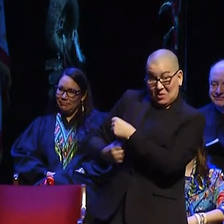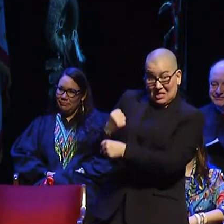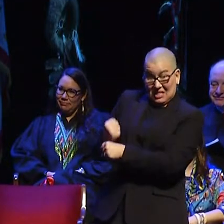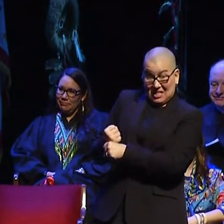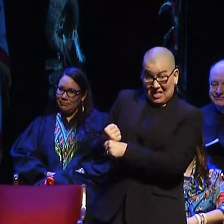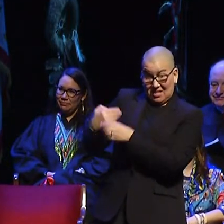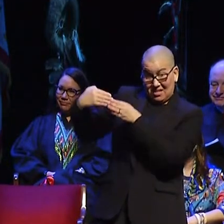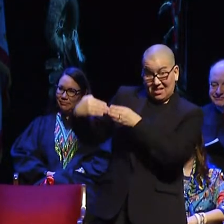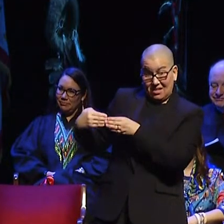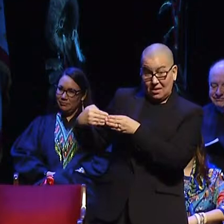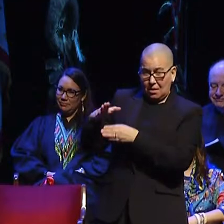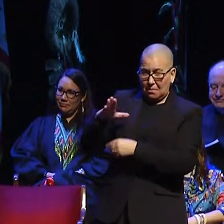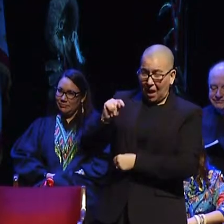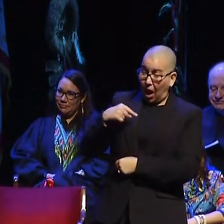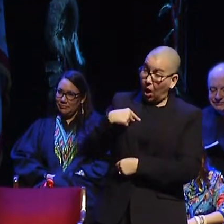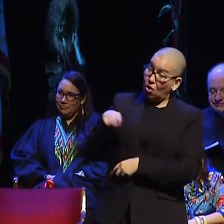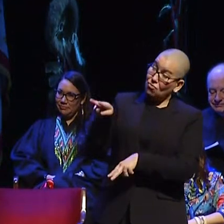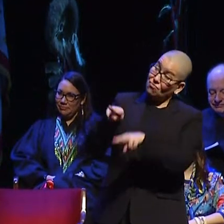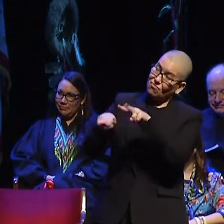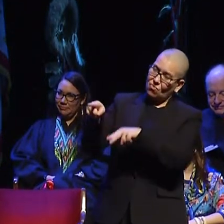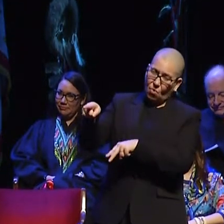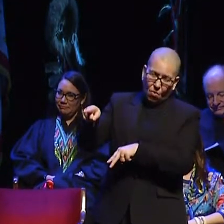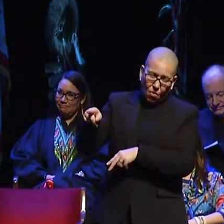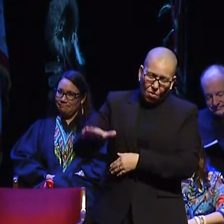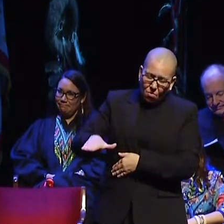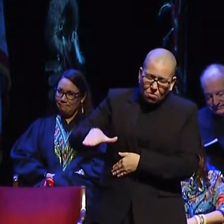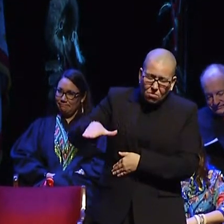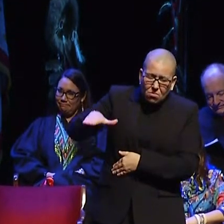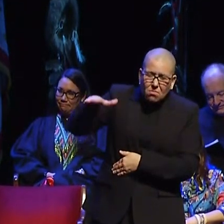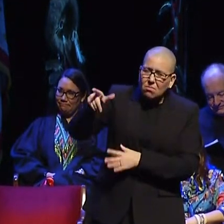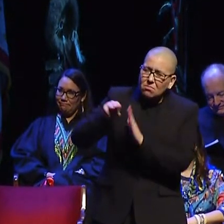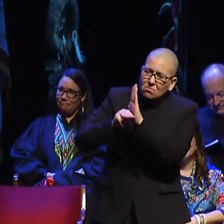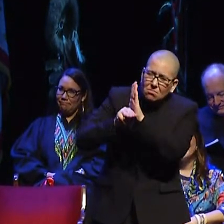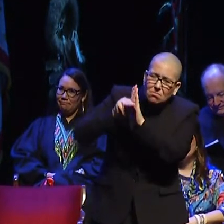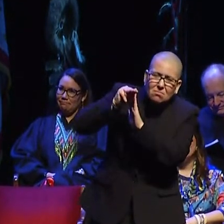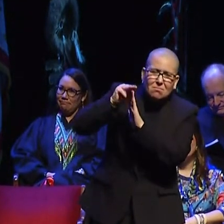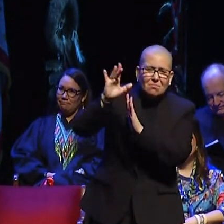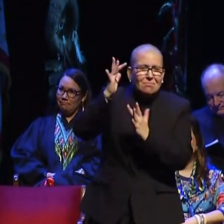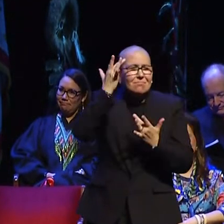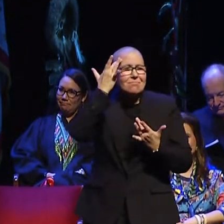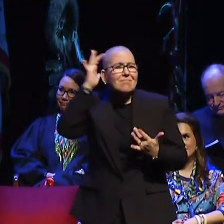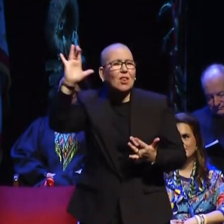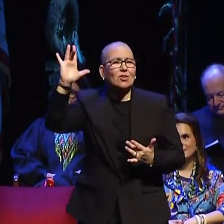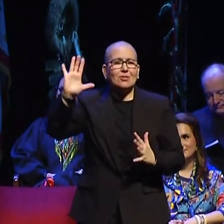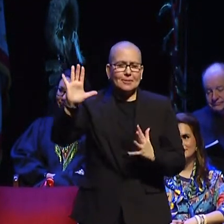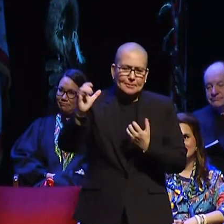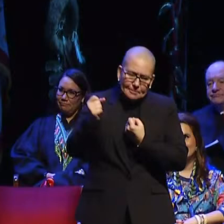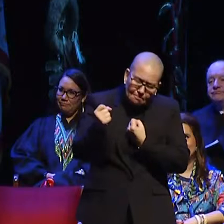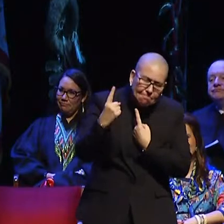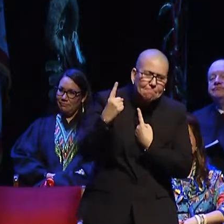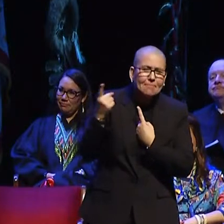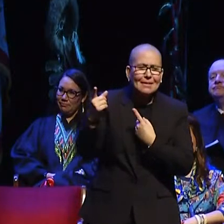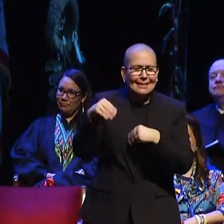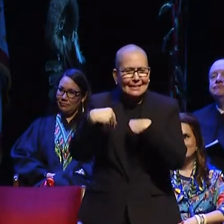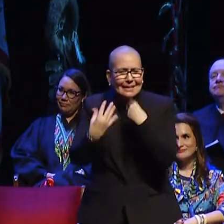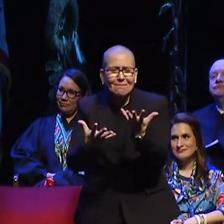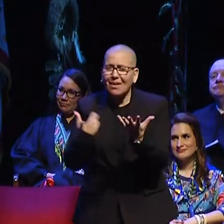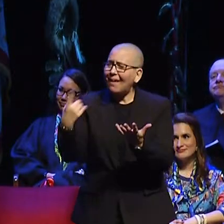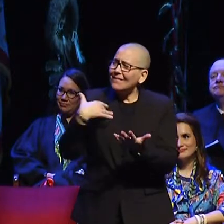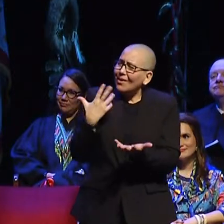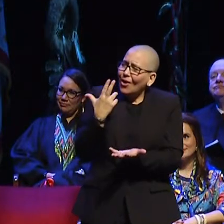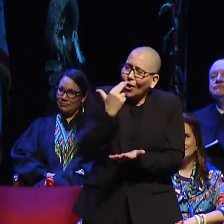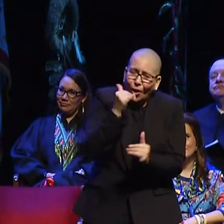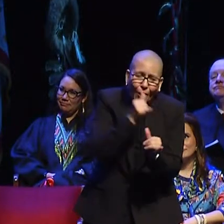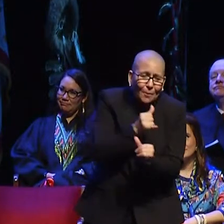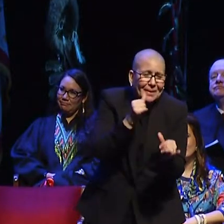you, watching your maturity, your intellect, your compassion, your generosity, and above all else, your humor. Thank you for sharing